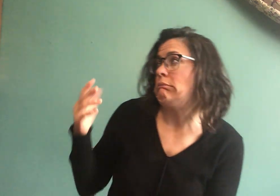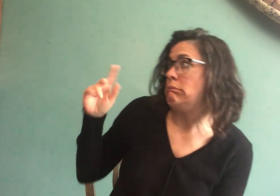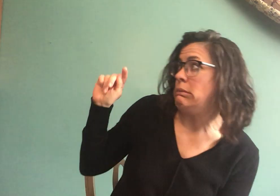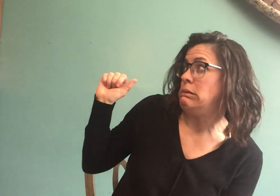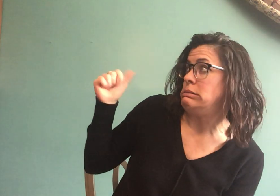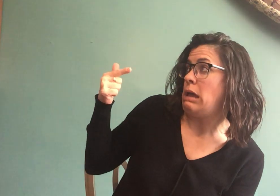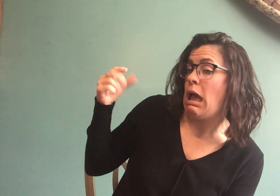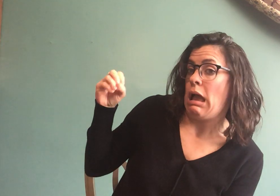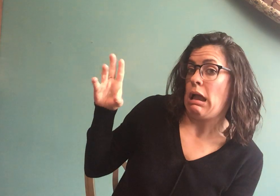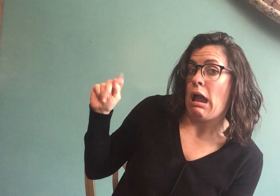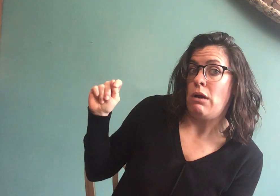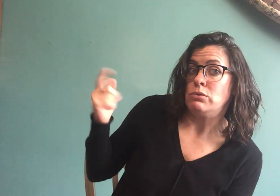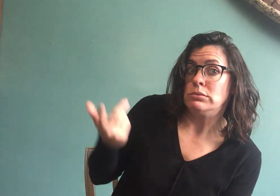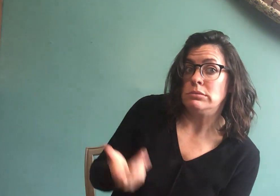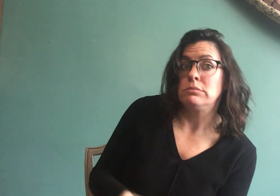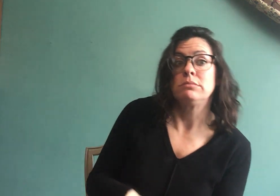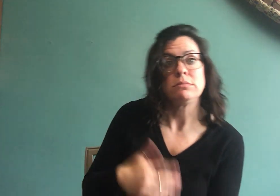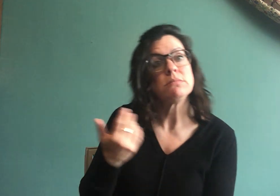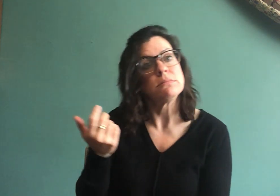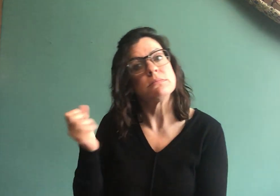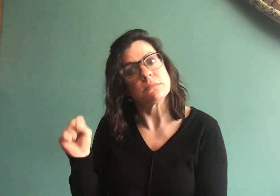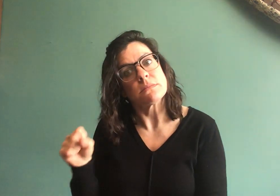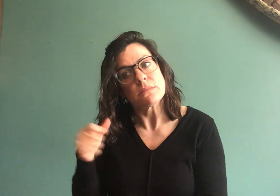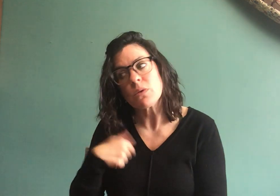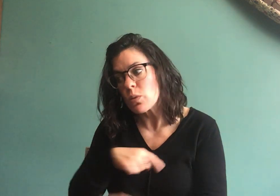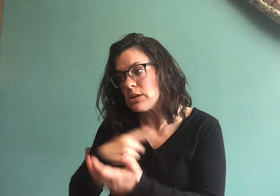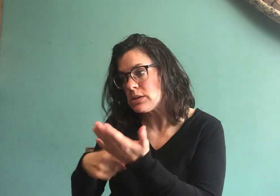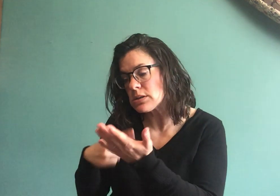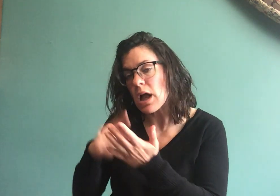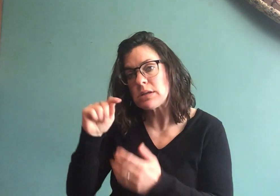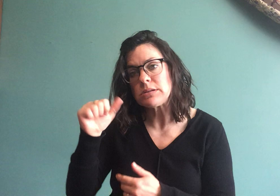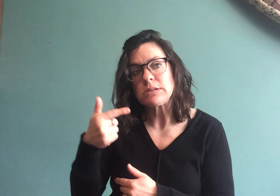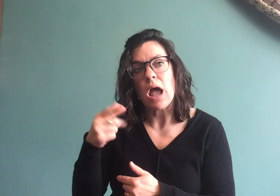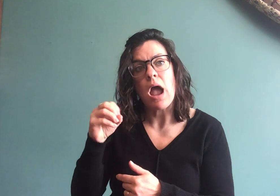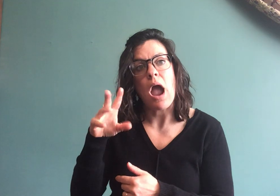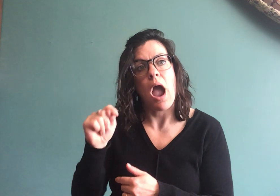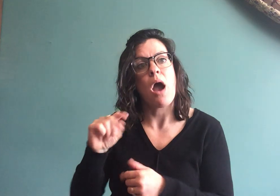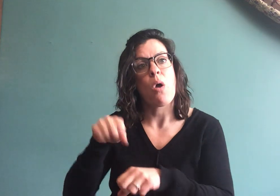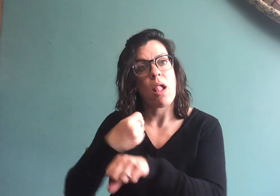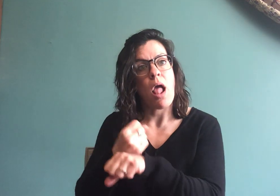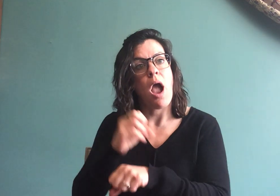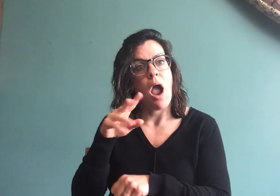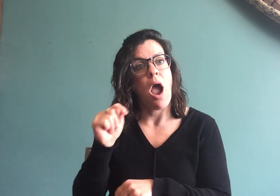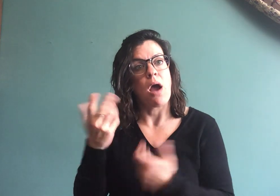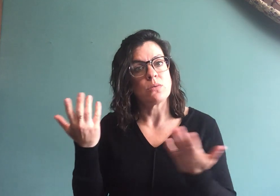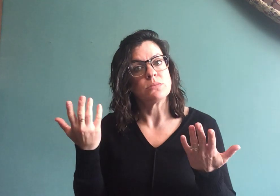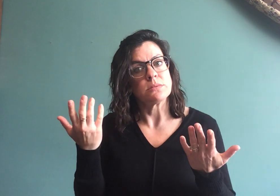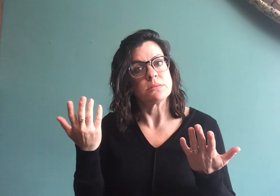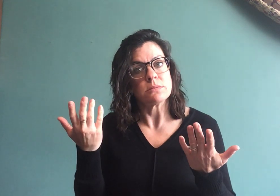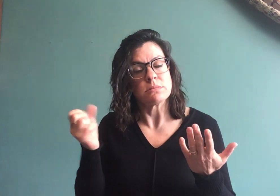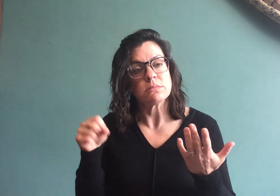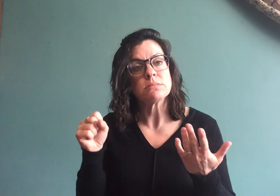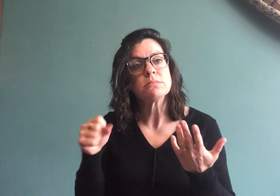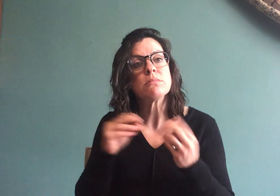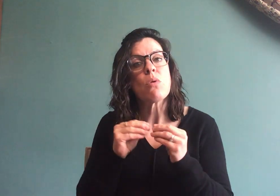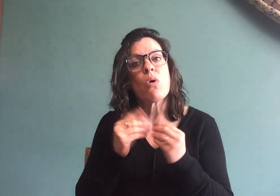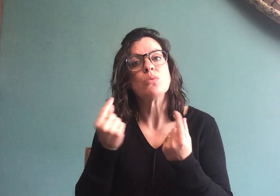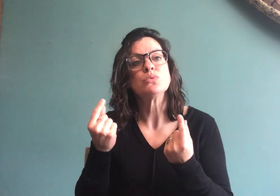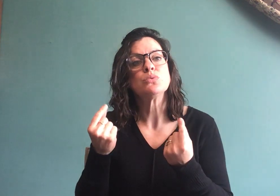all. That's about all? And if y'all- The other people around you know what you're doing.